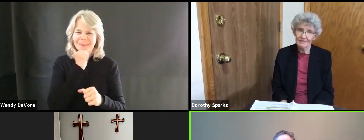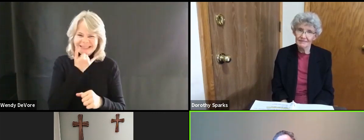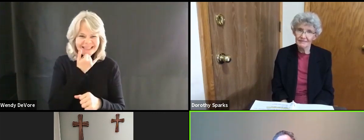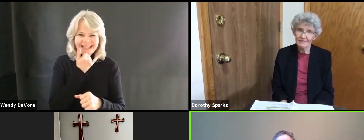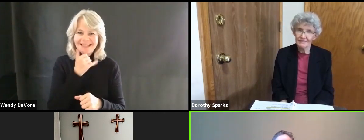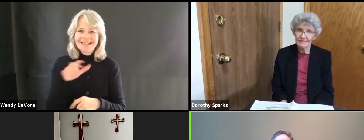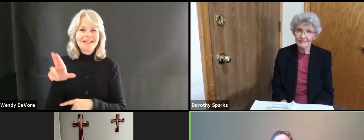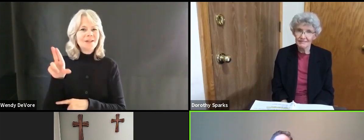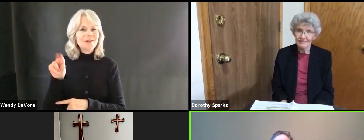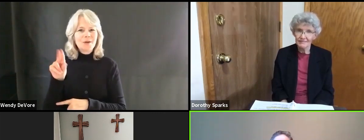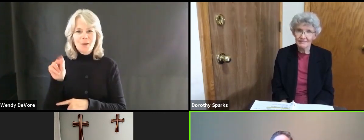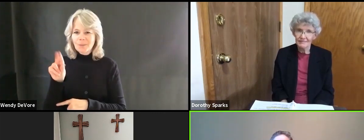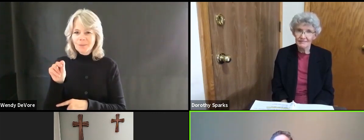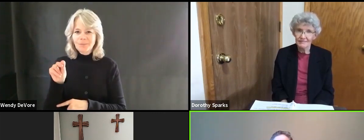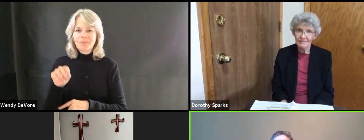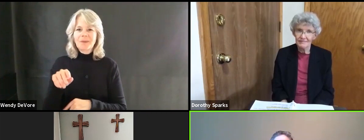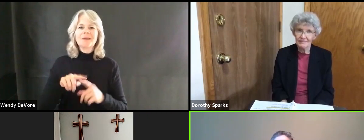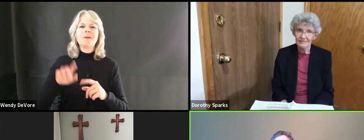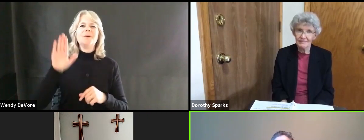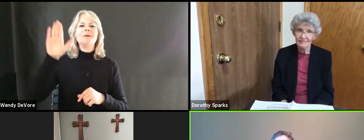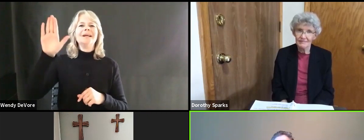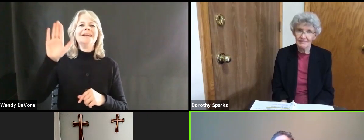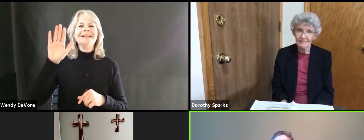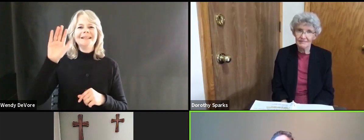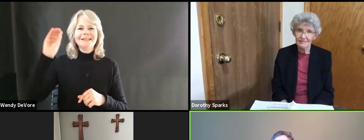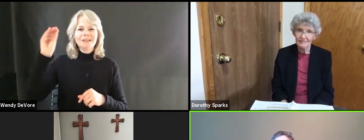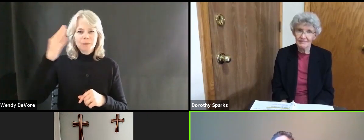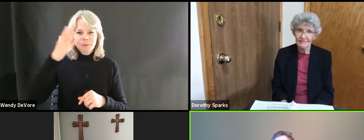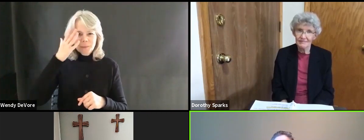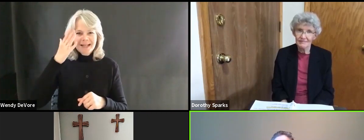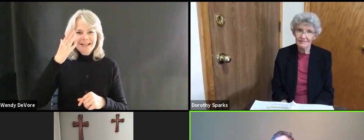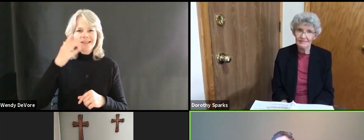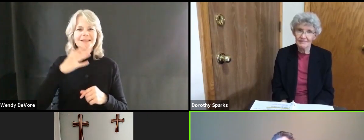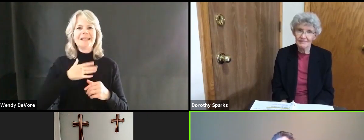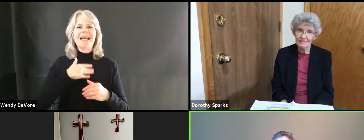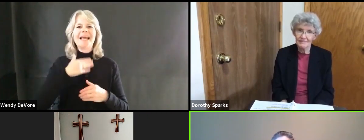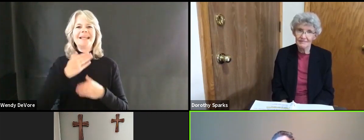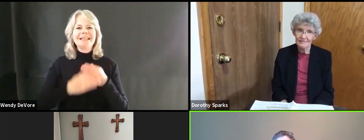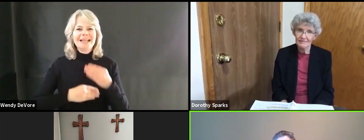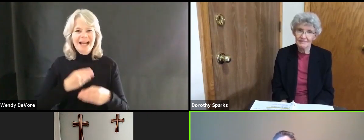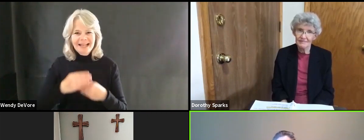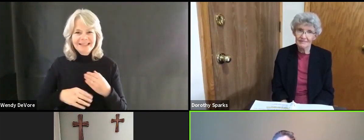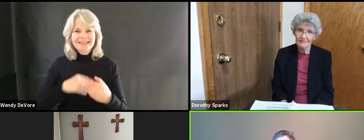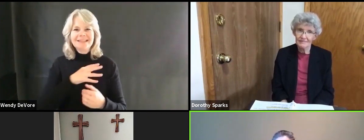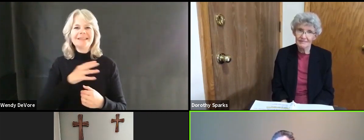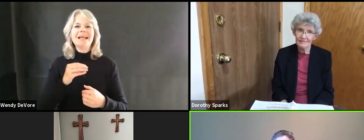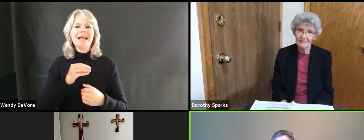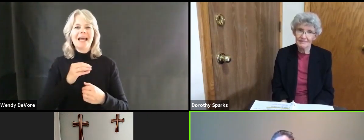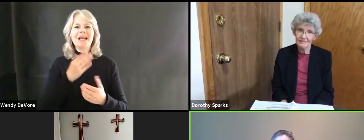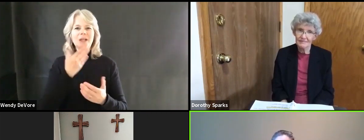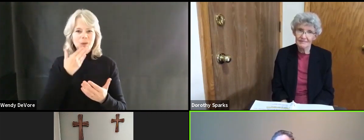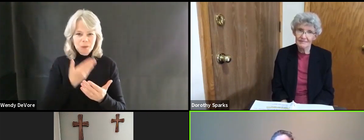the goodness and kindness and grace of God that we are gathered together.